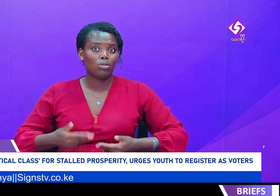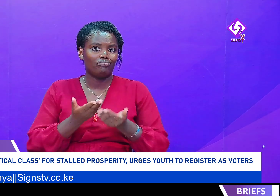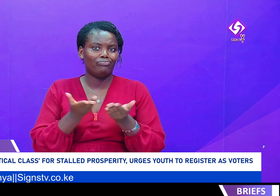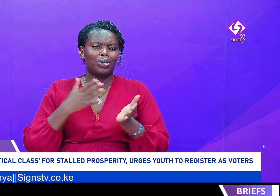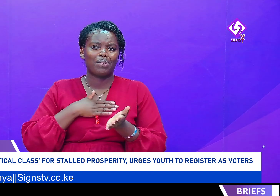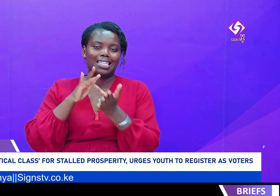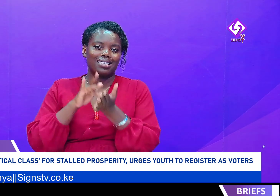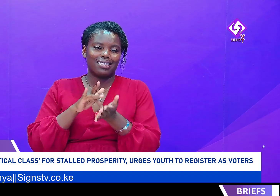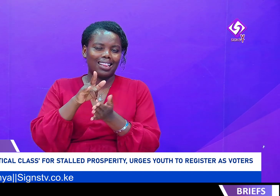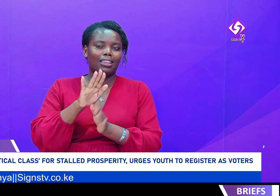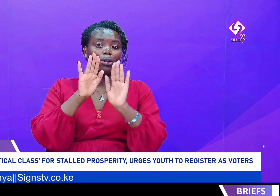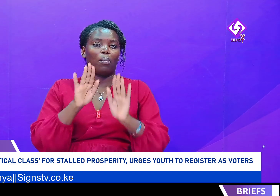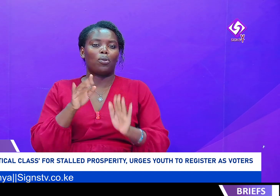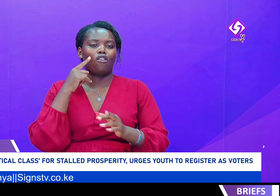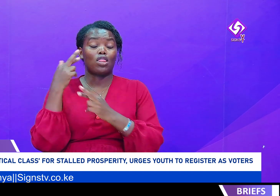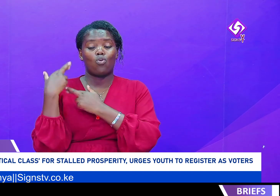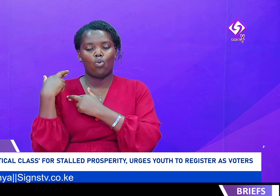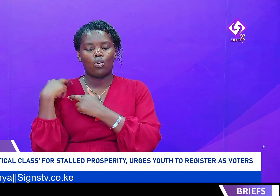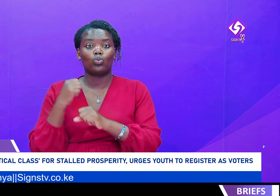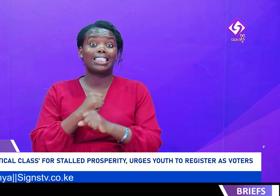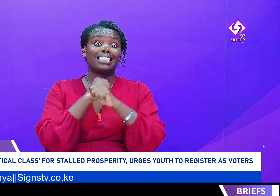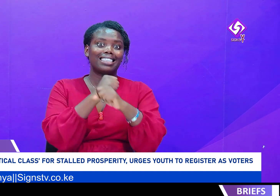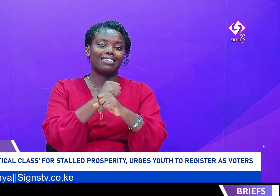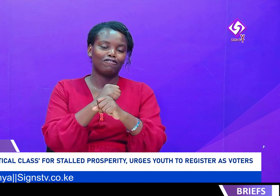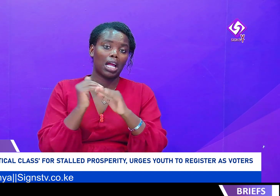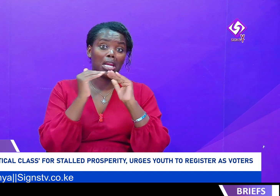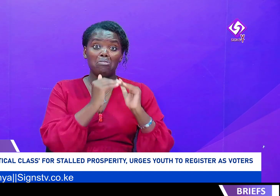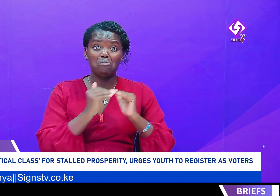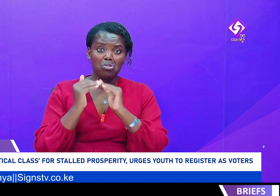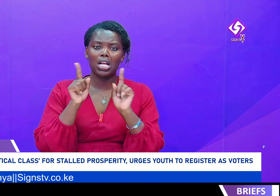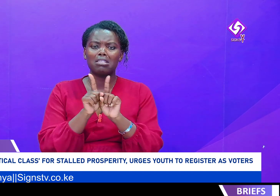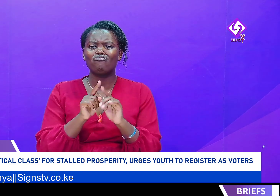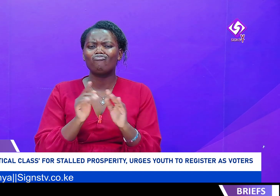and fostering good governance by exercising their franchise.